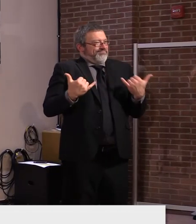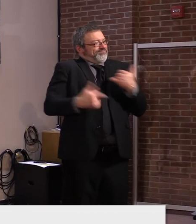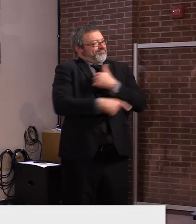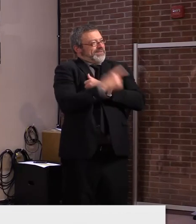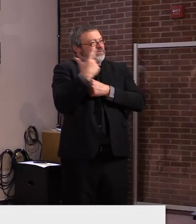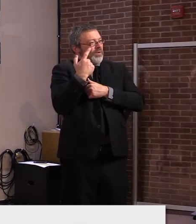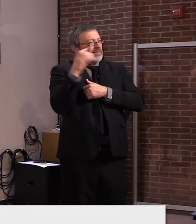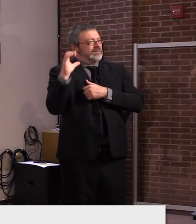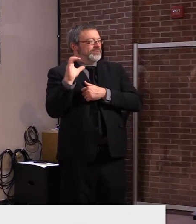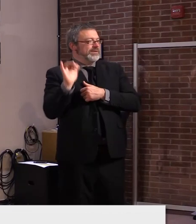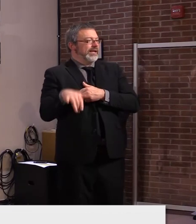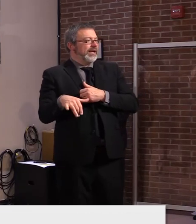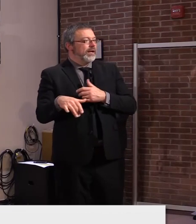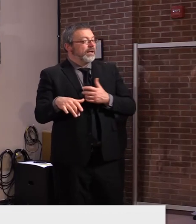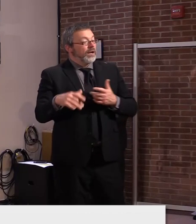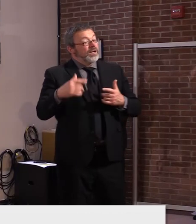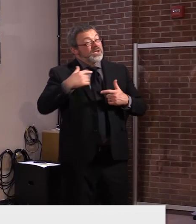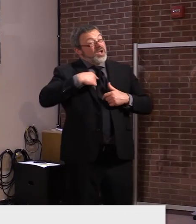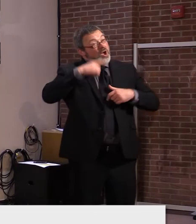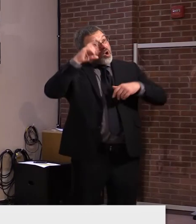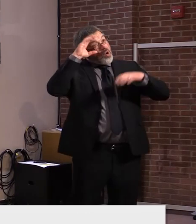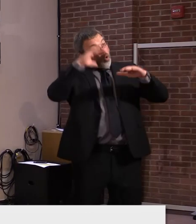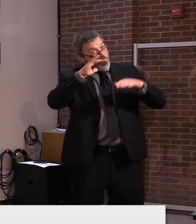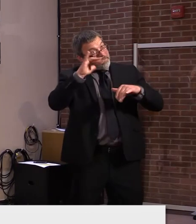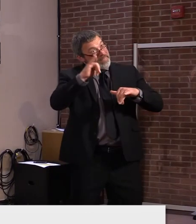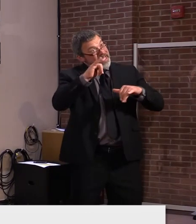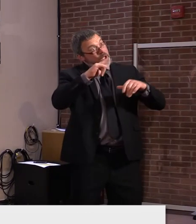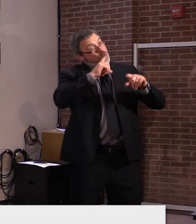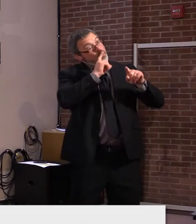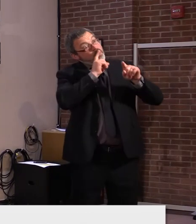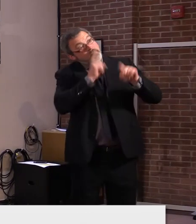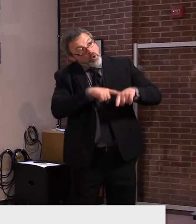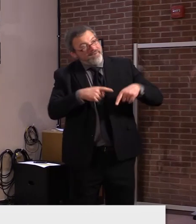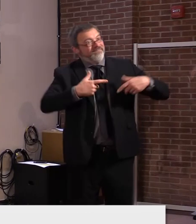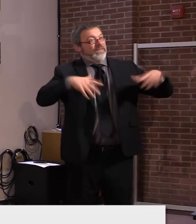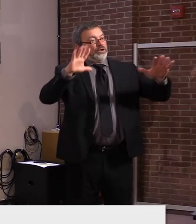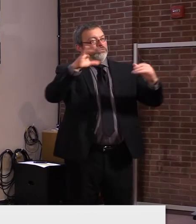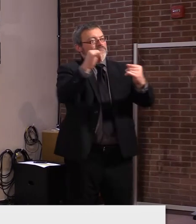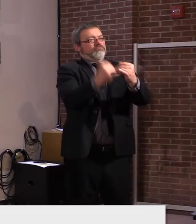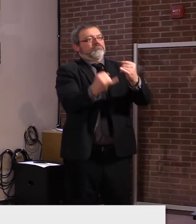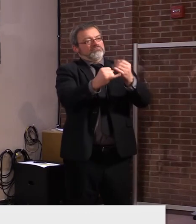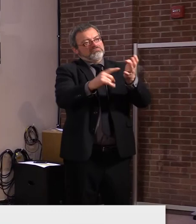time for January. The next phase will take a little longer.